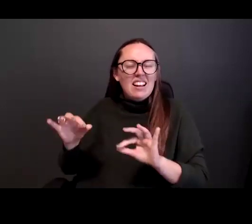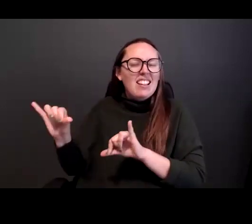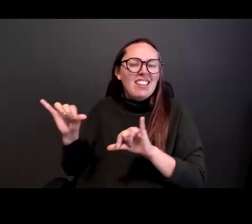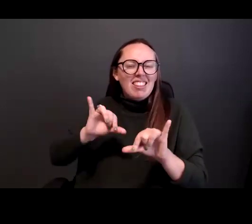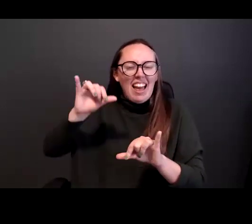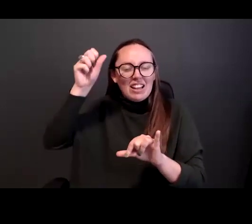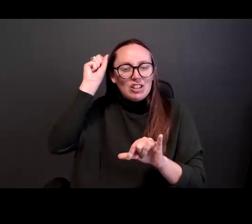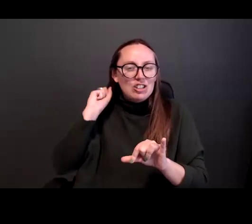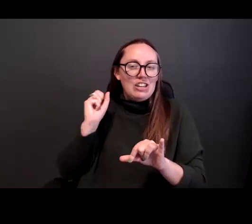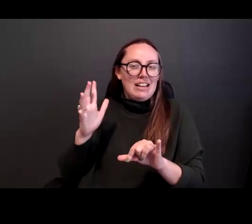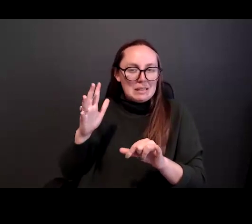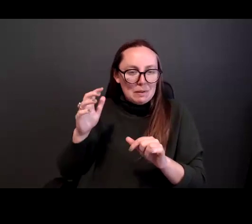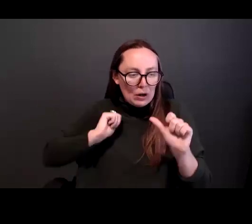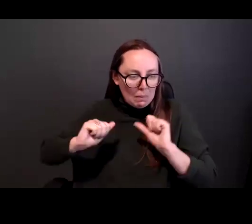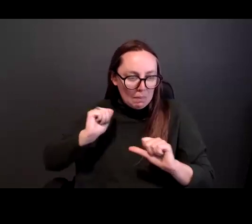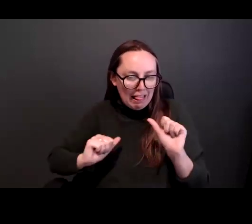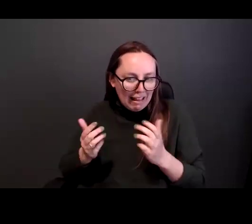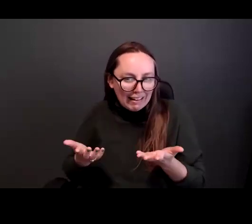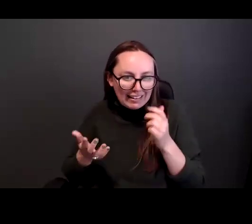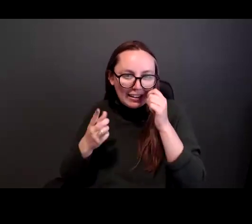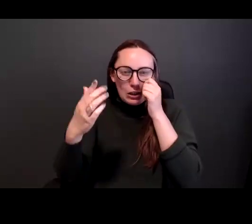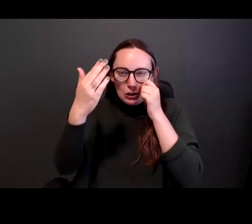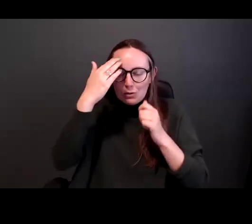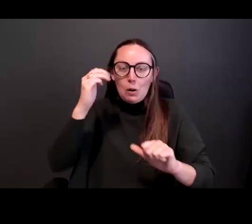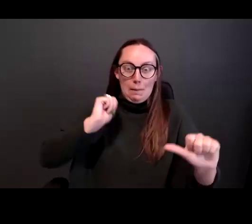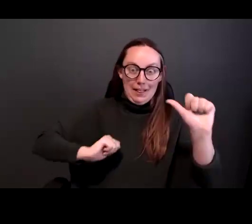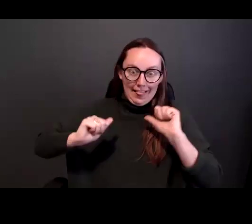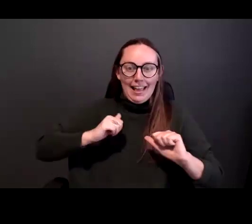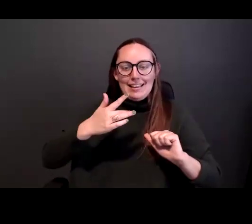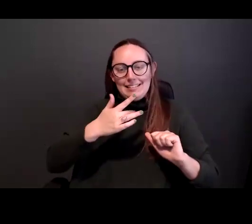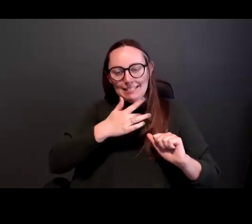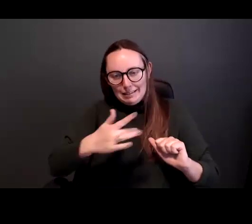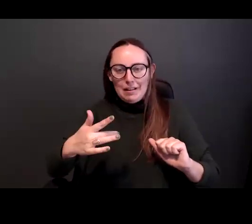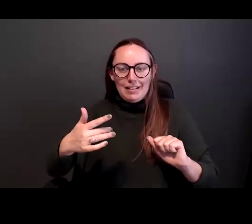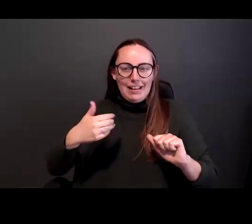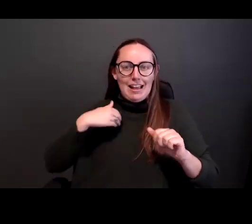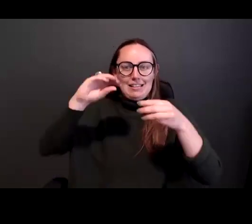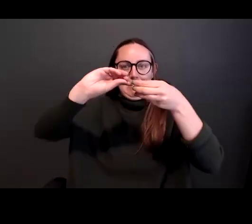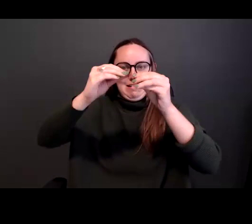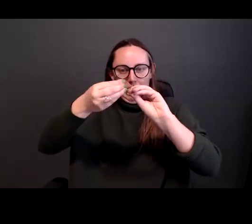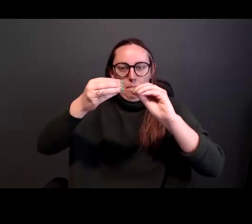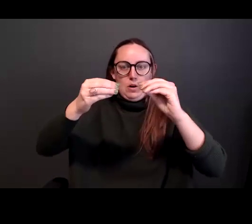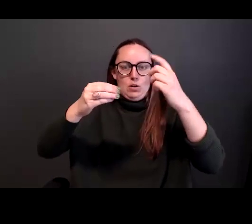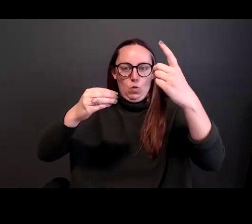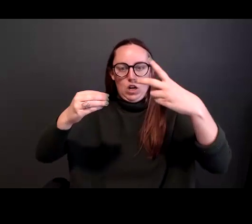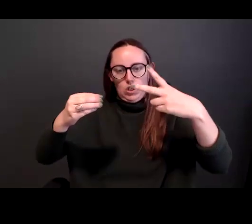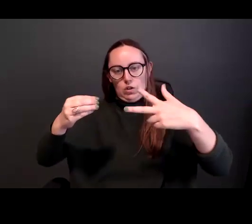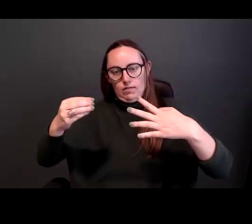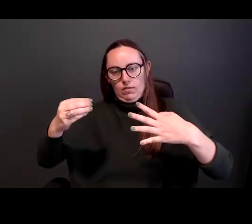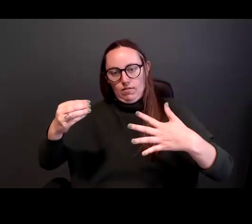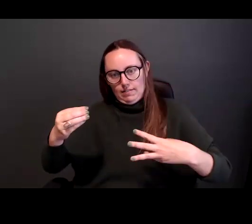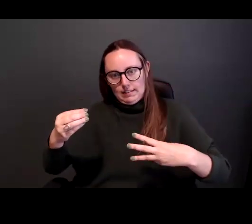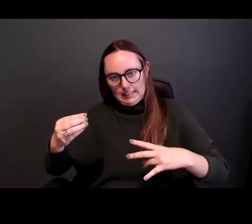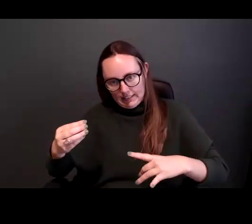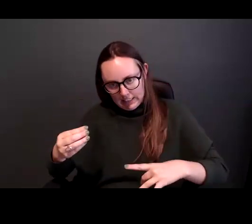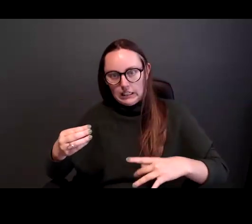as literature, but our plays, a lot of times they are numbered because they are so long and because you are able to annotate when they are numbered in that way.